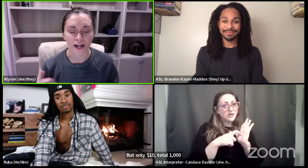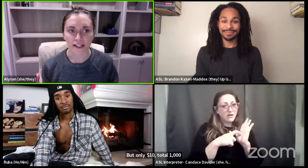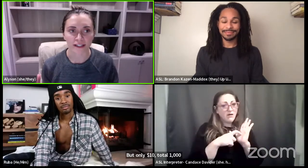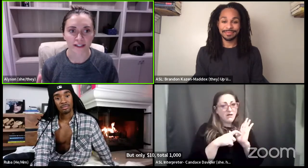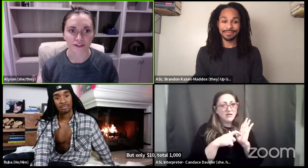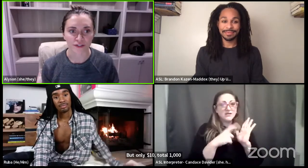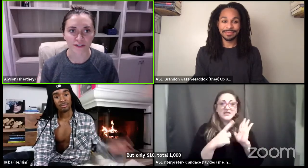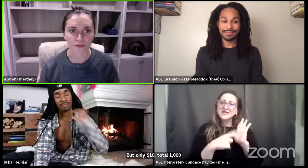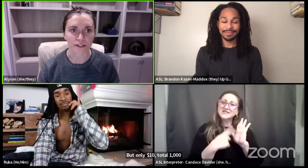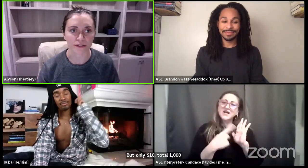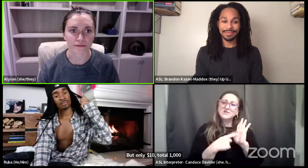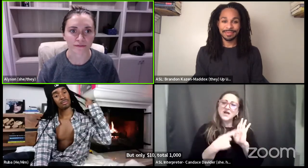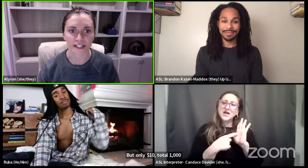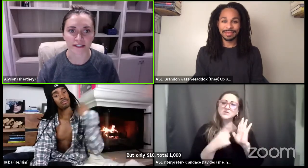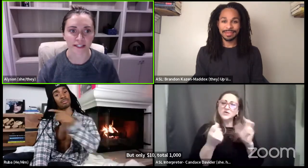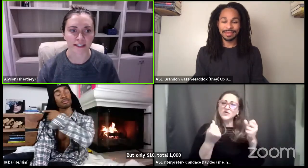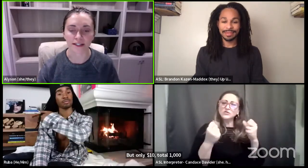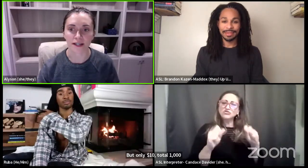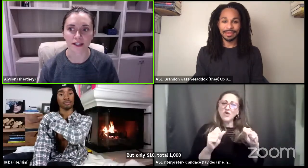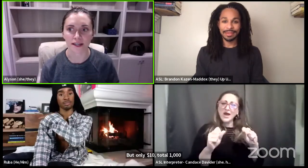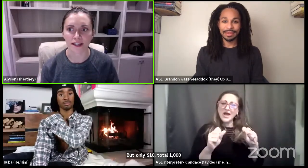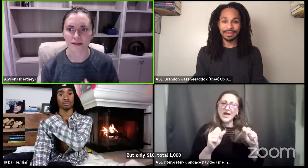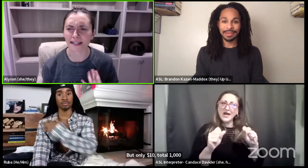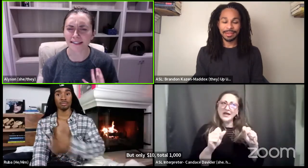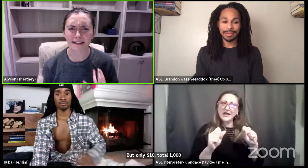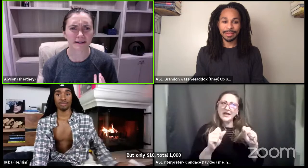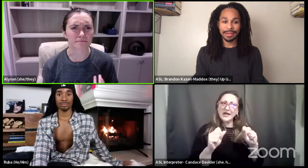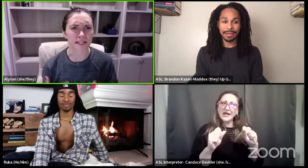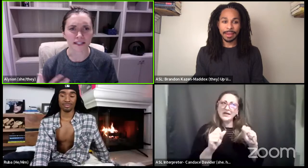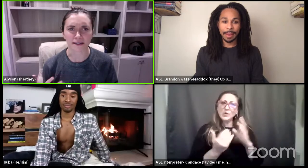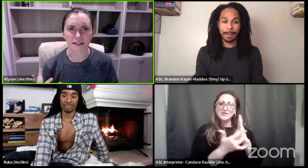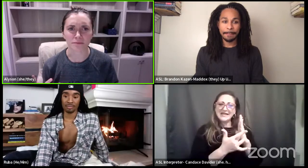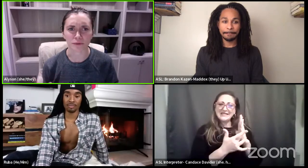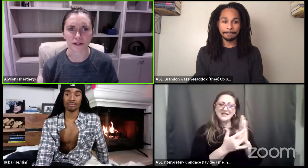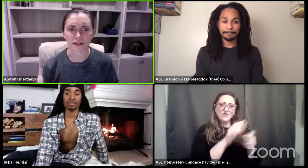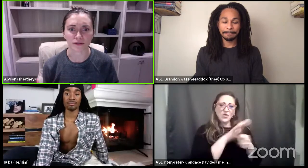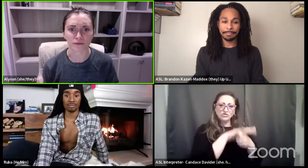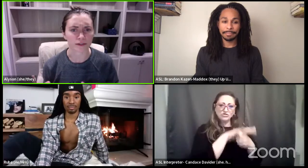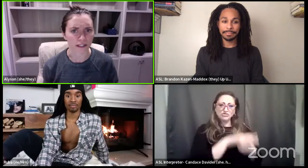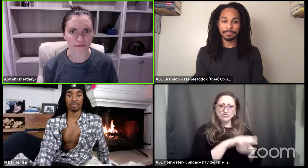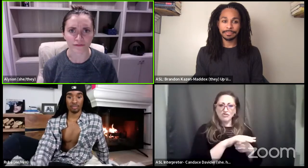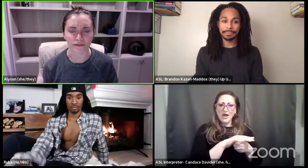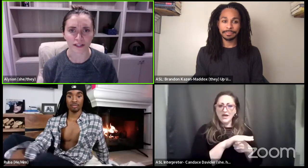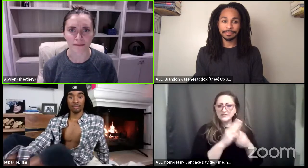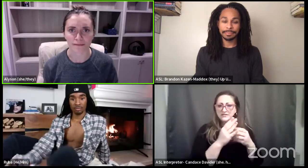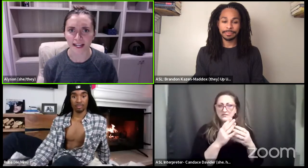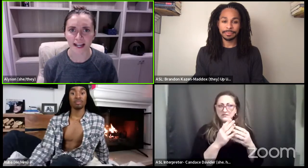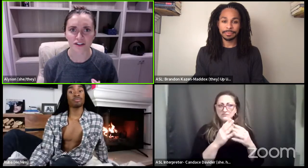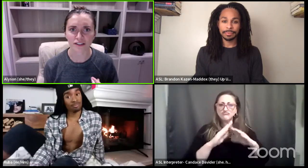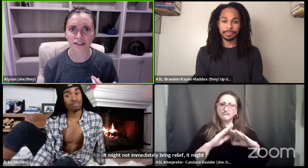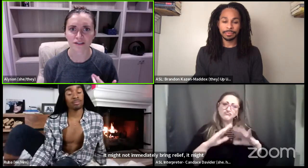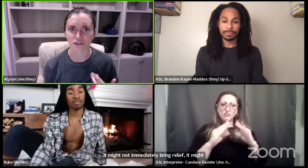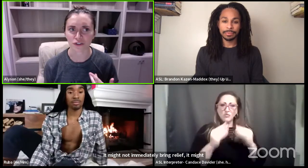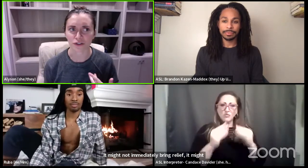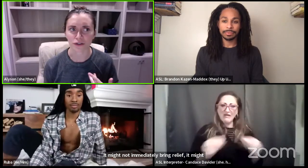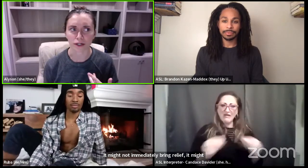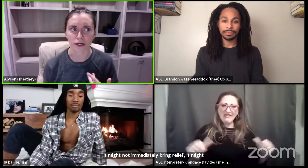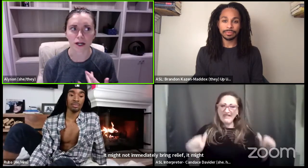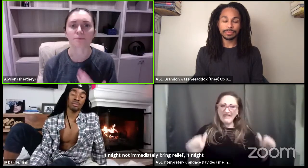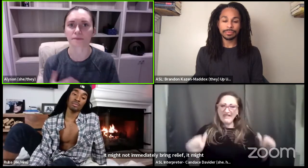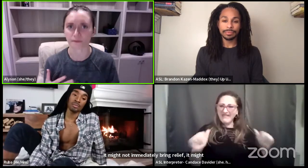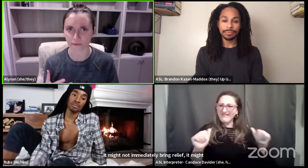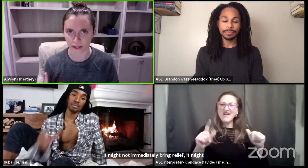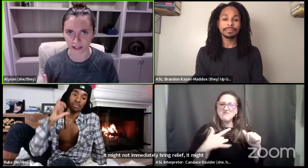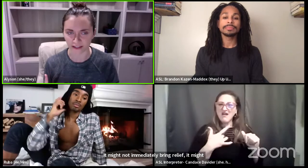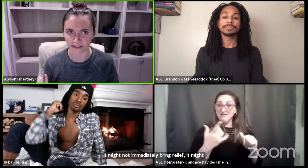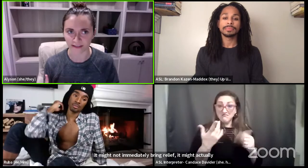you're trying a stress relief technique, it might not immediately bring relief. It might actually stir